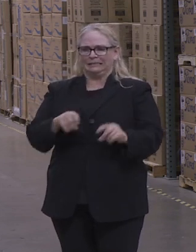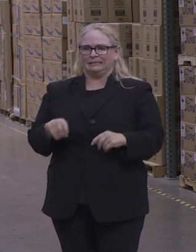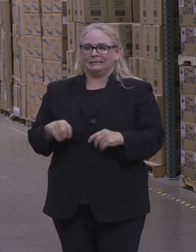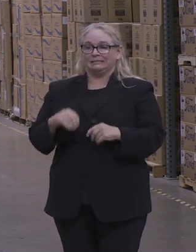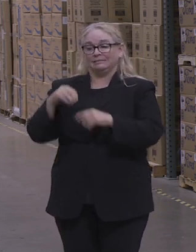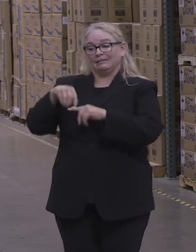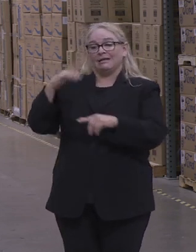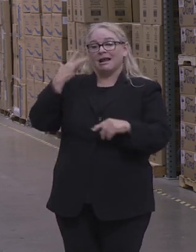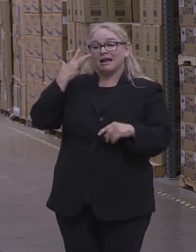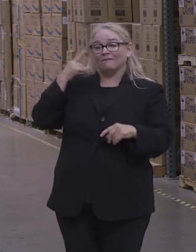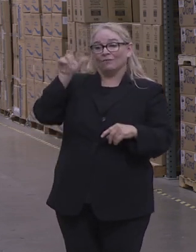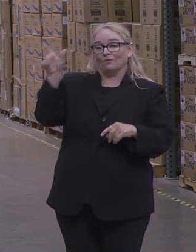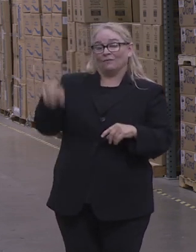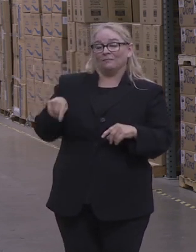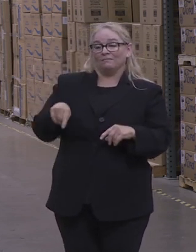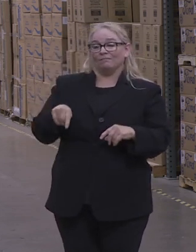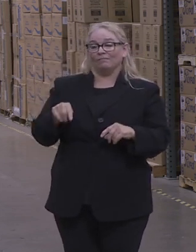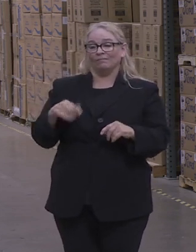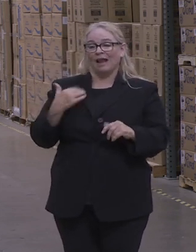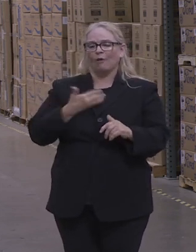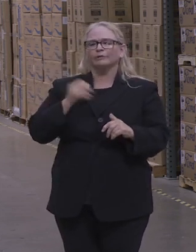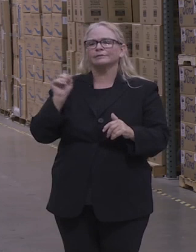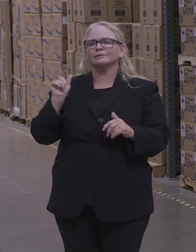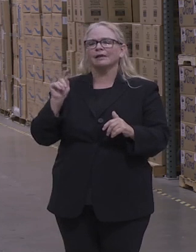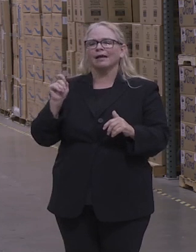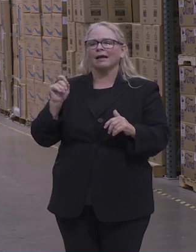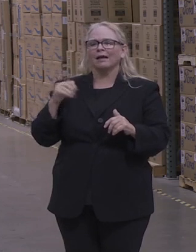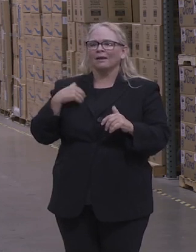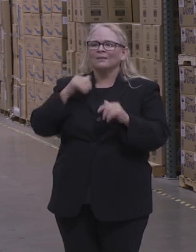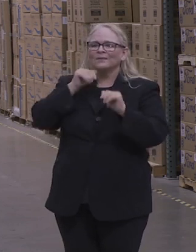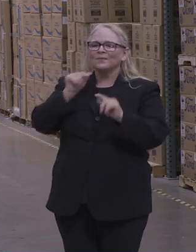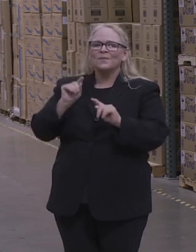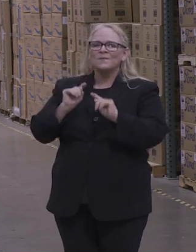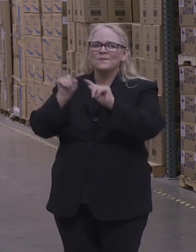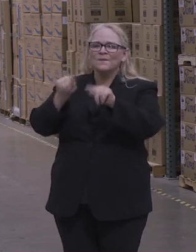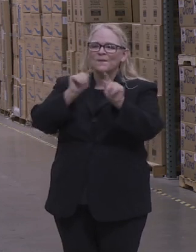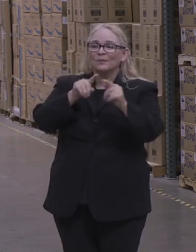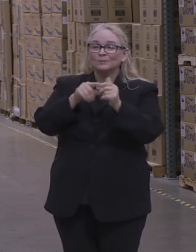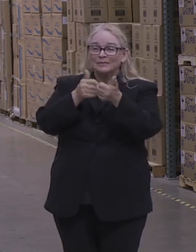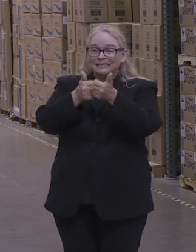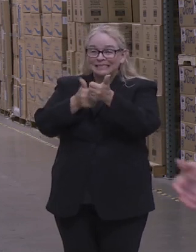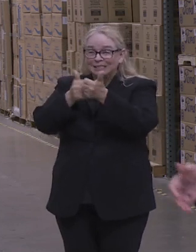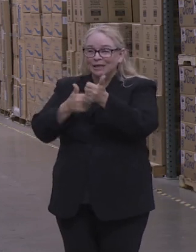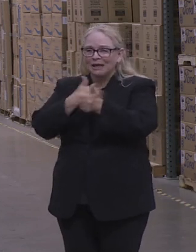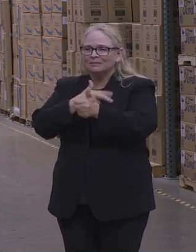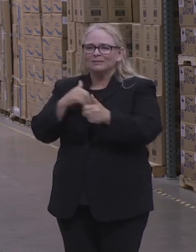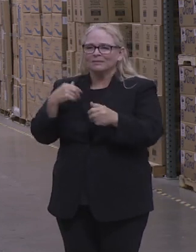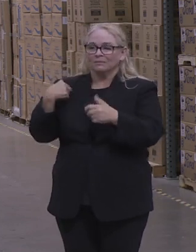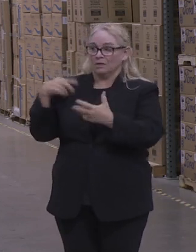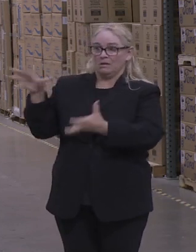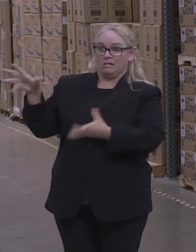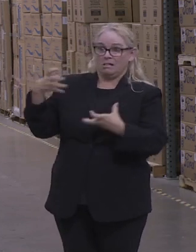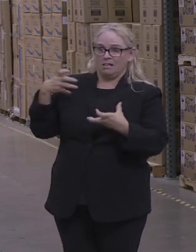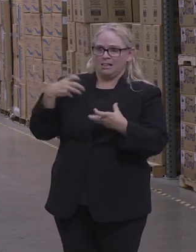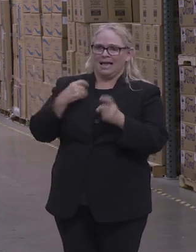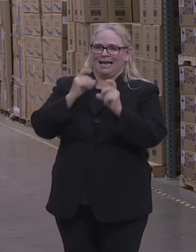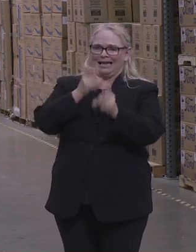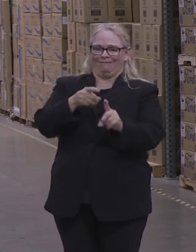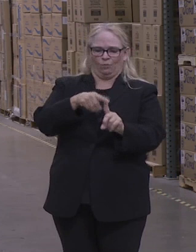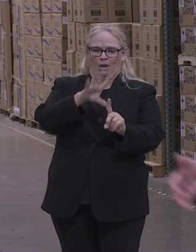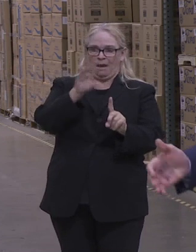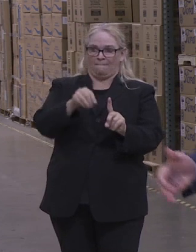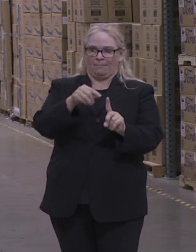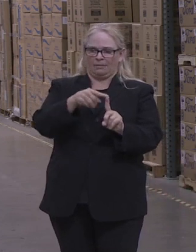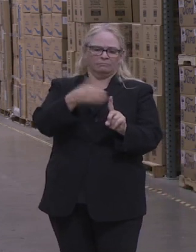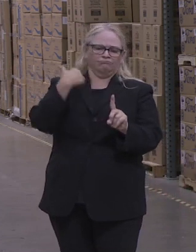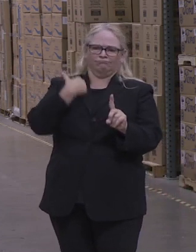individually handing these out, and so we count on these partnerships. But I want folks to know, like Sal and others, the nurses, I want to